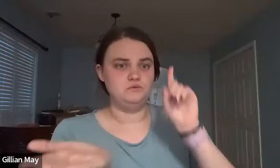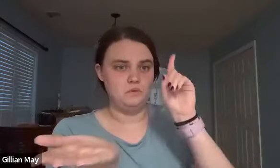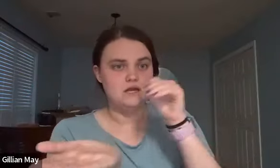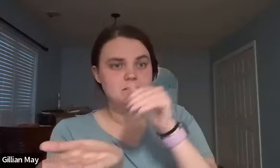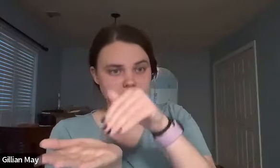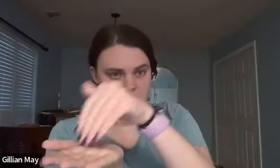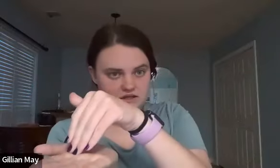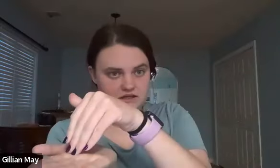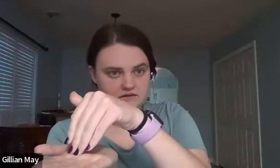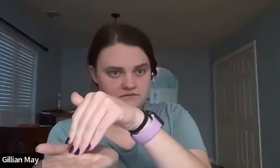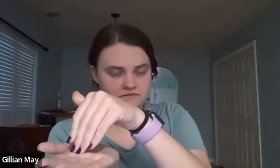do